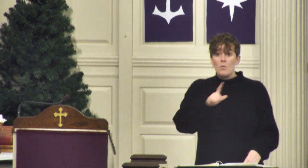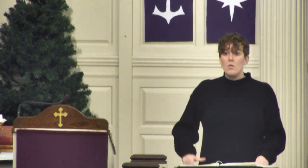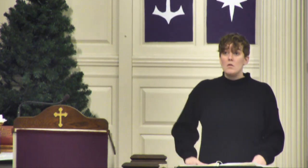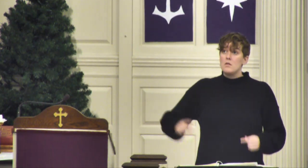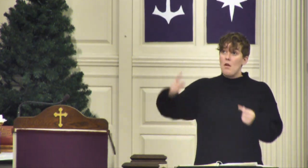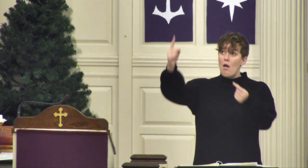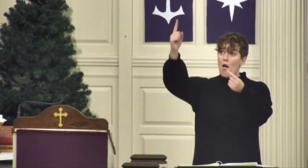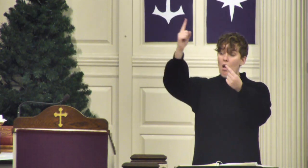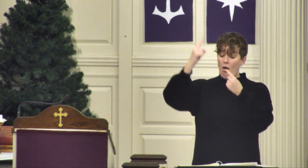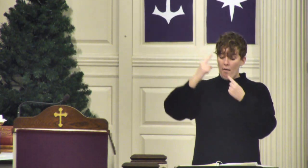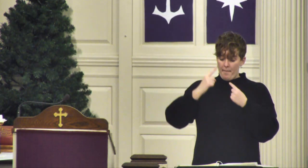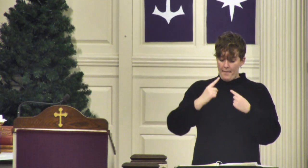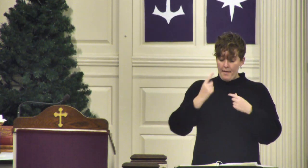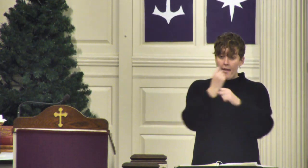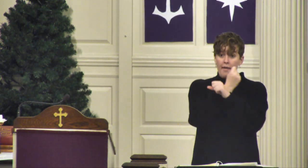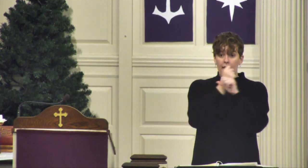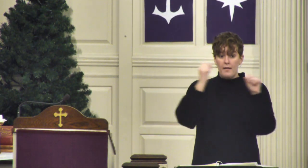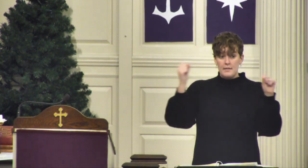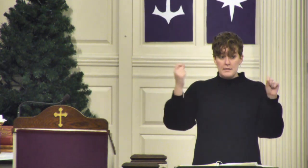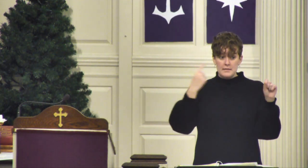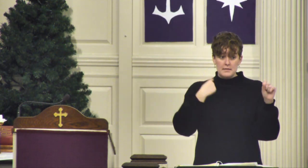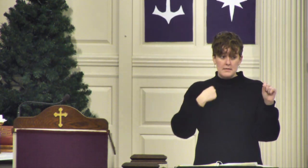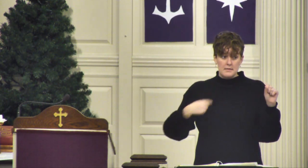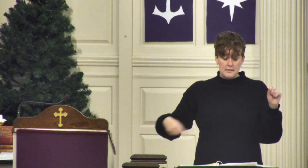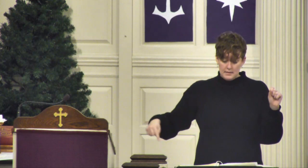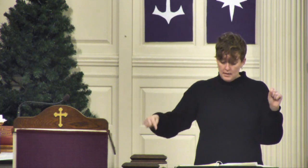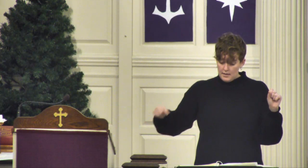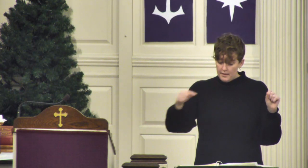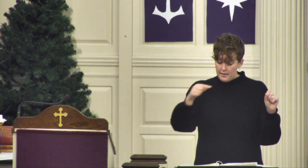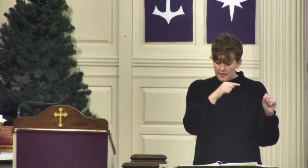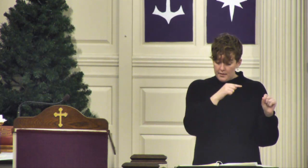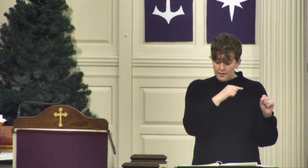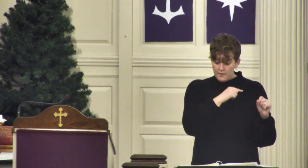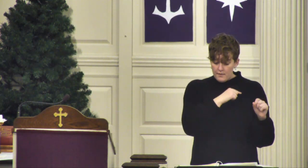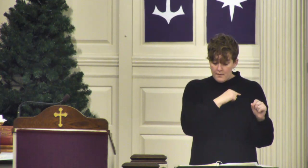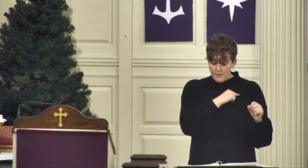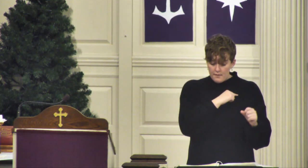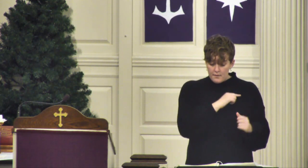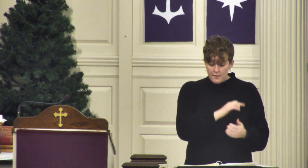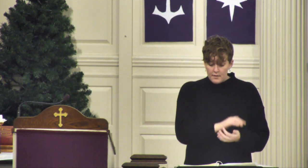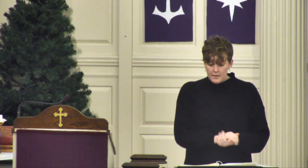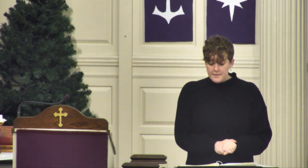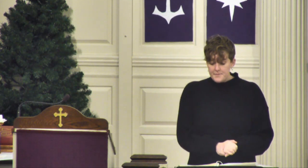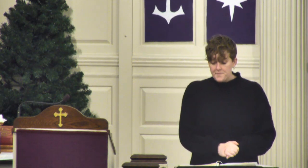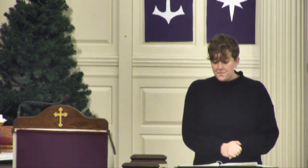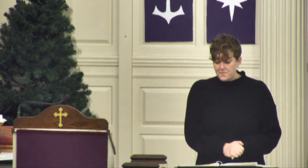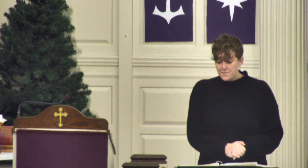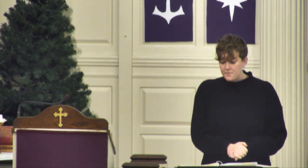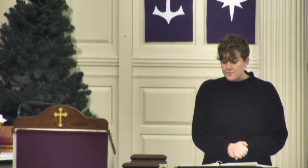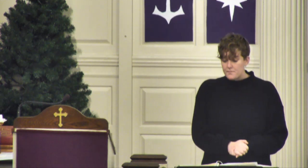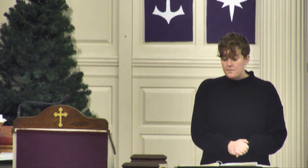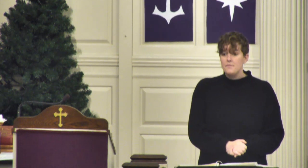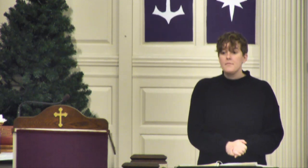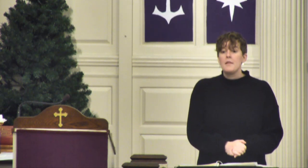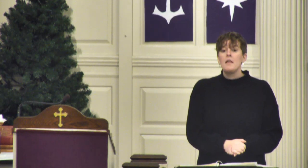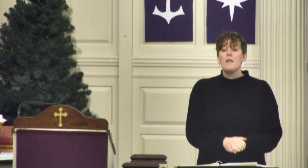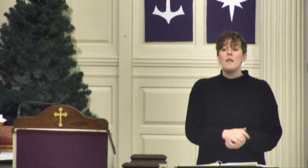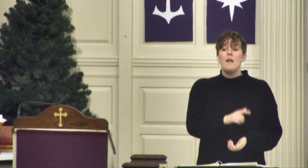Lord, come and save us.